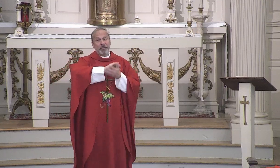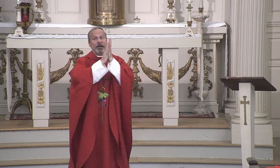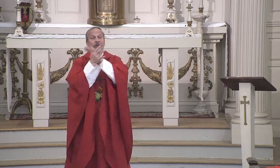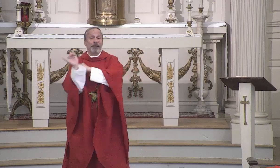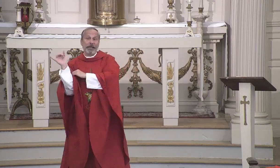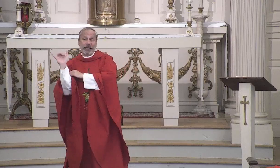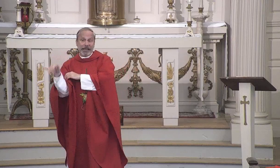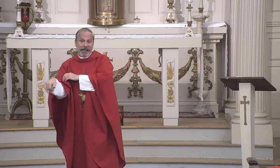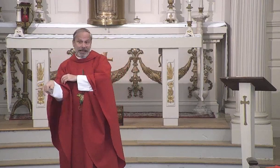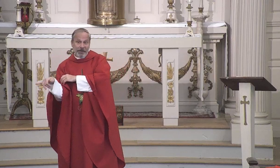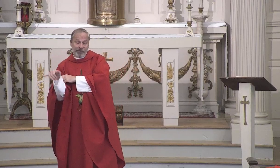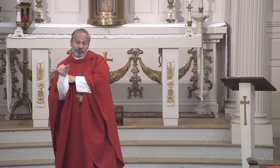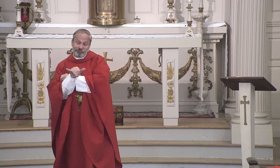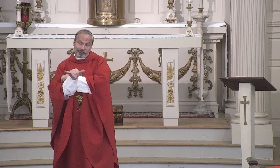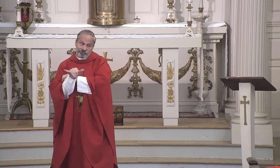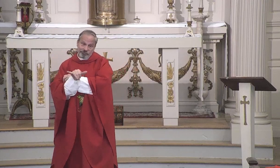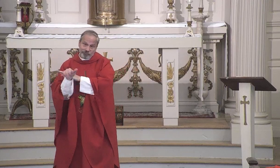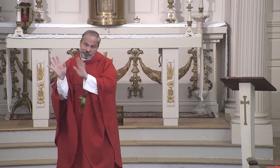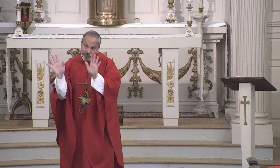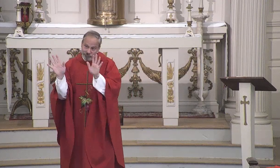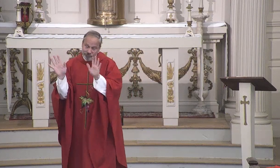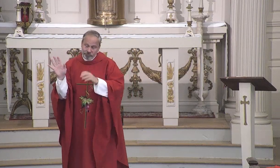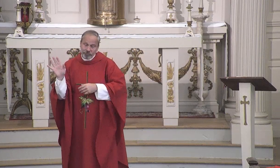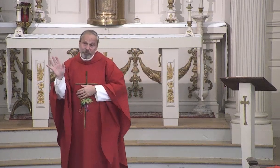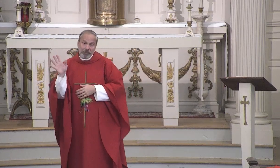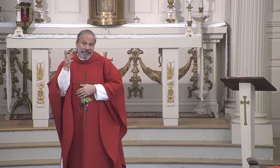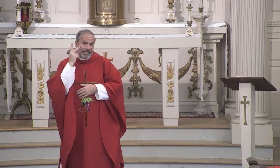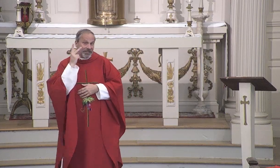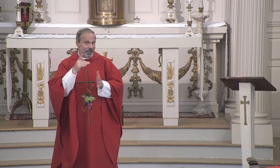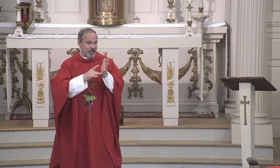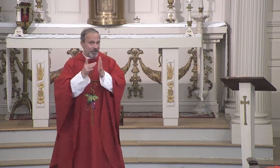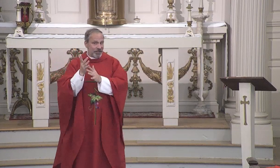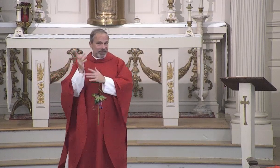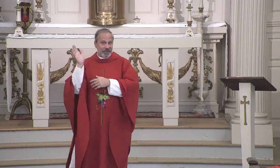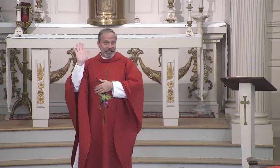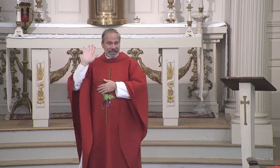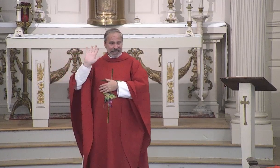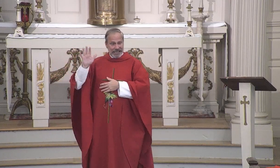It's easy for us to become that ourselves.